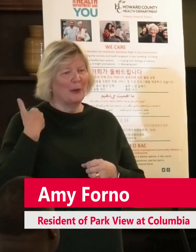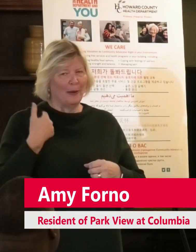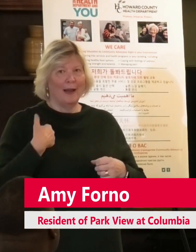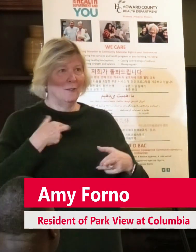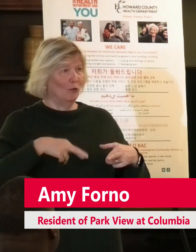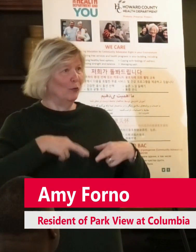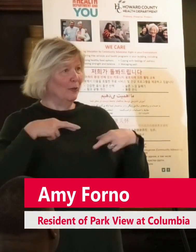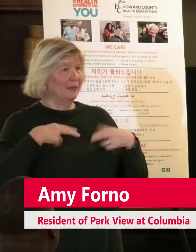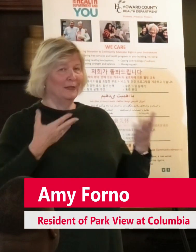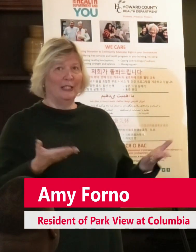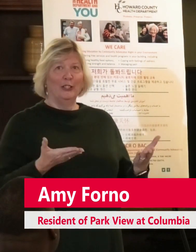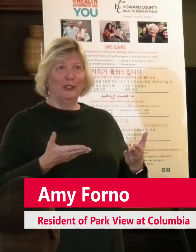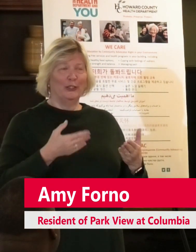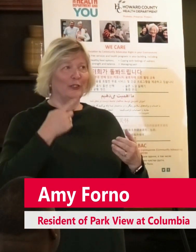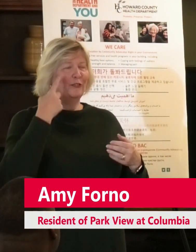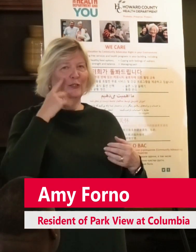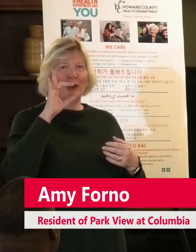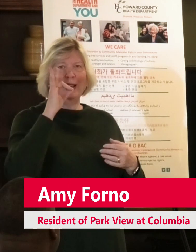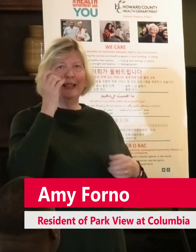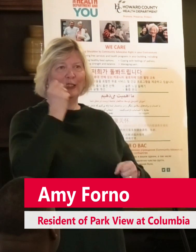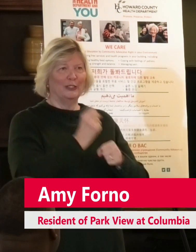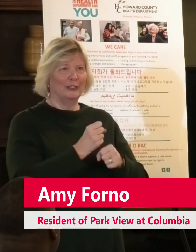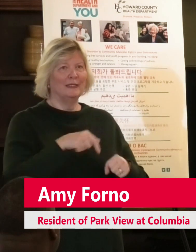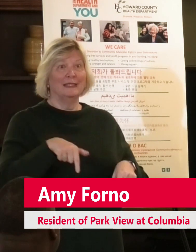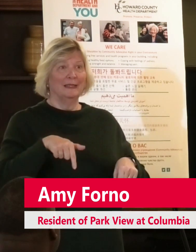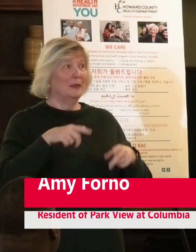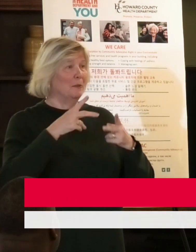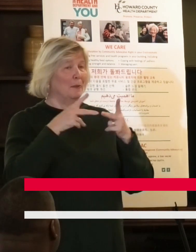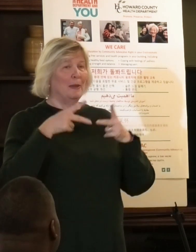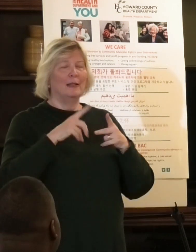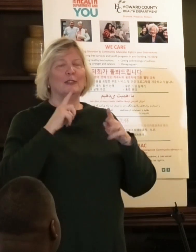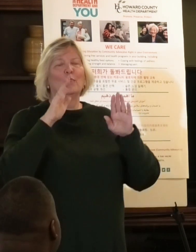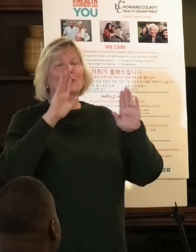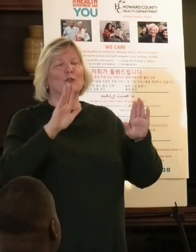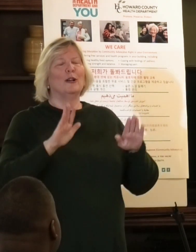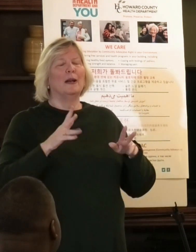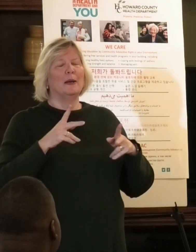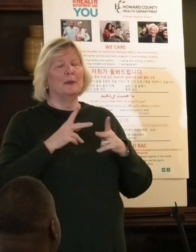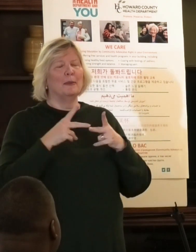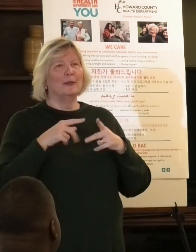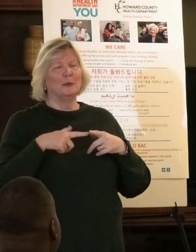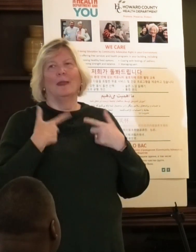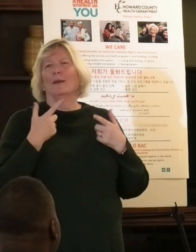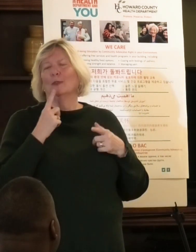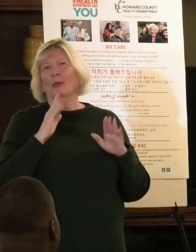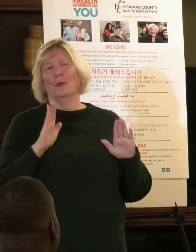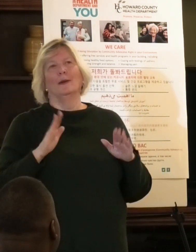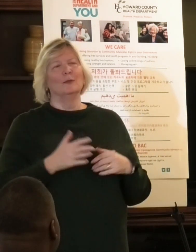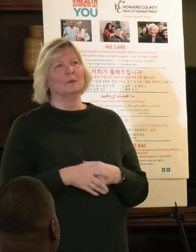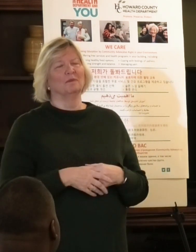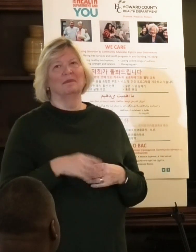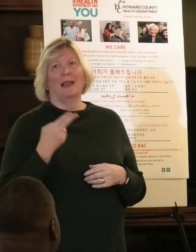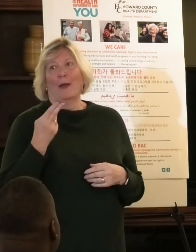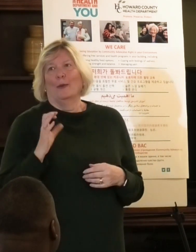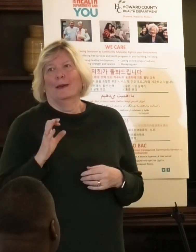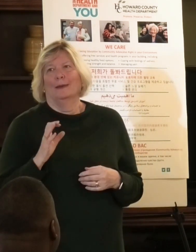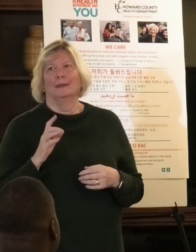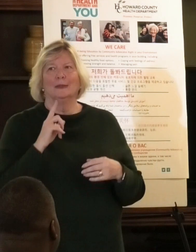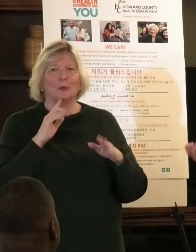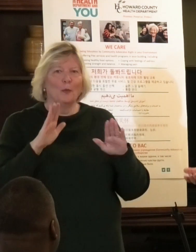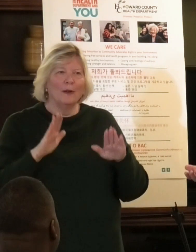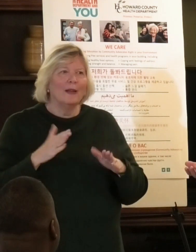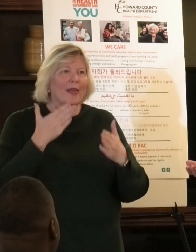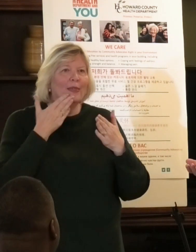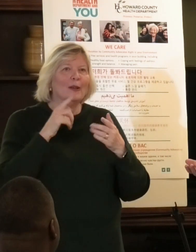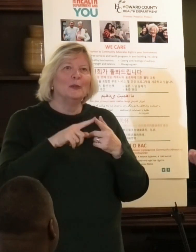8 years. And it's a great place to live. It's been wonderful. Howard County is wonderful, thanks